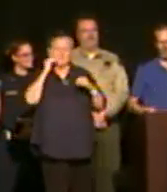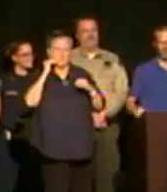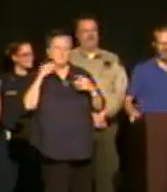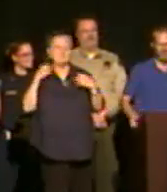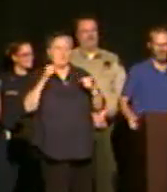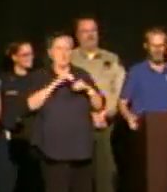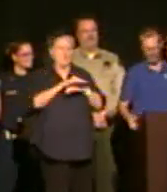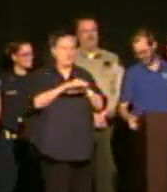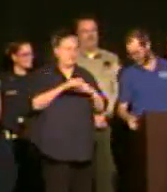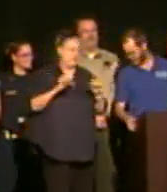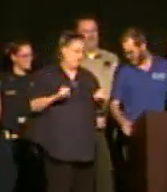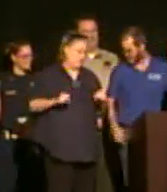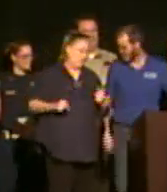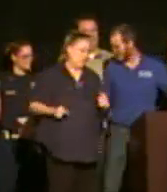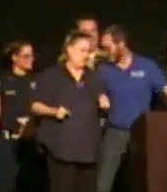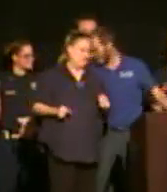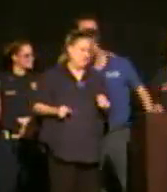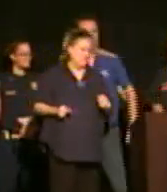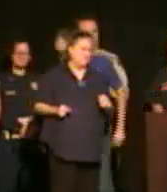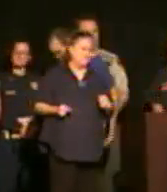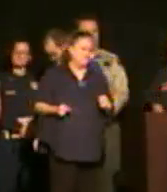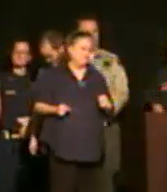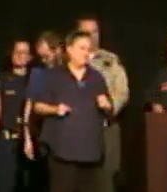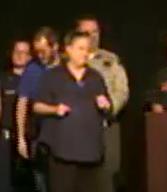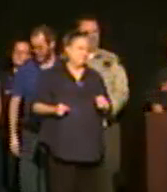health effects.